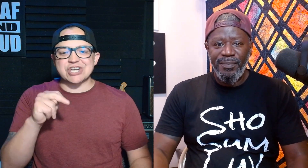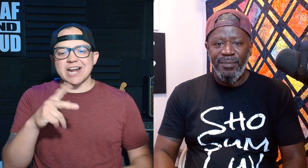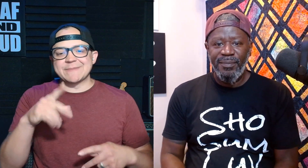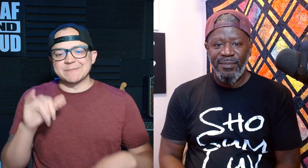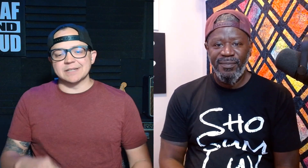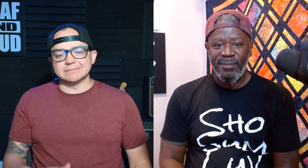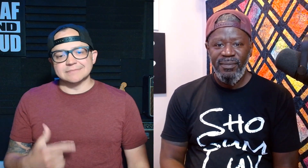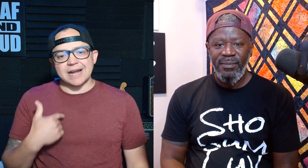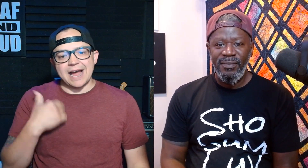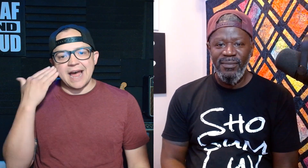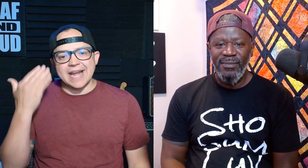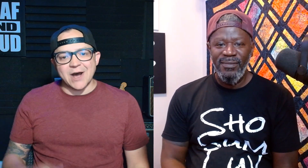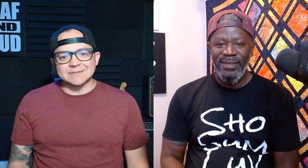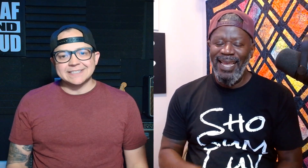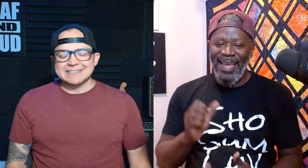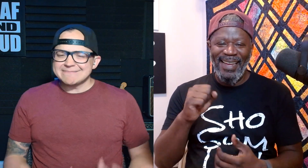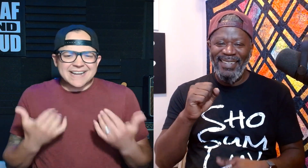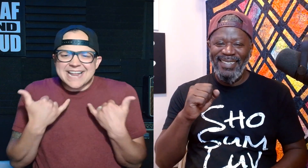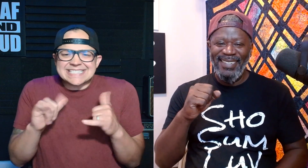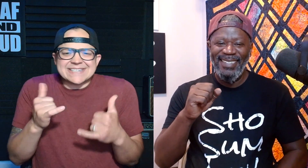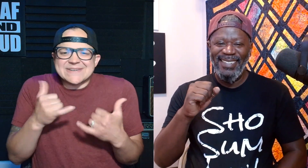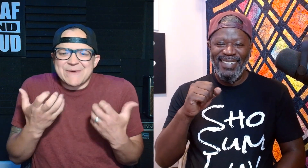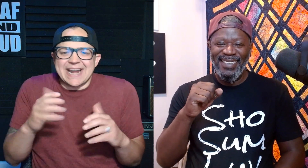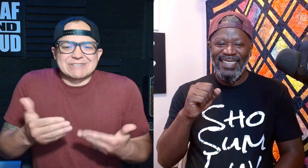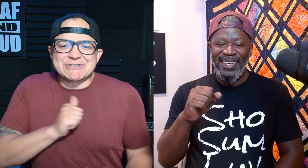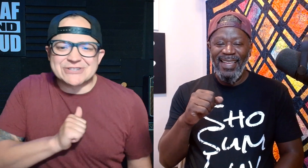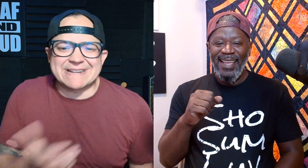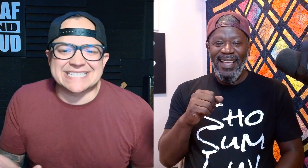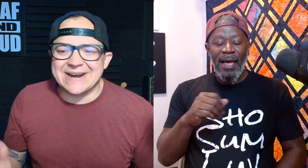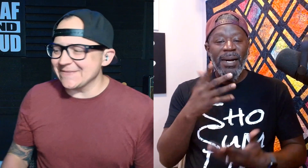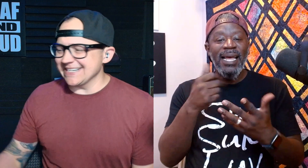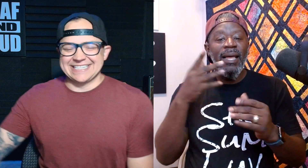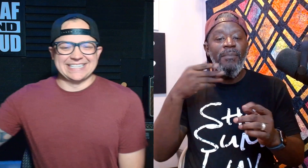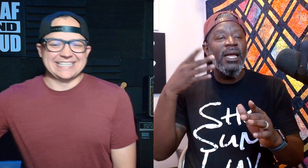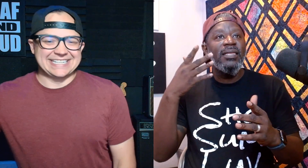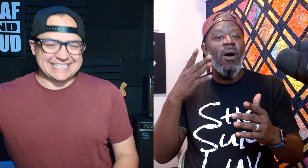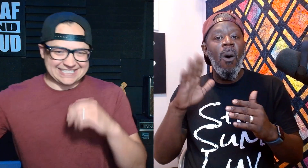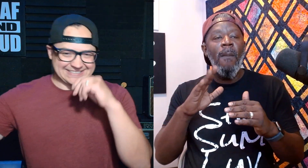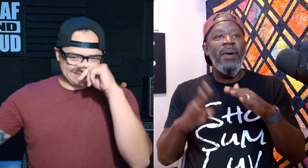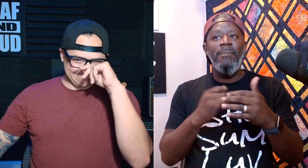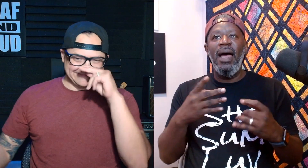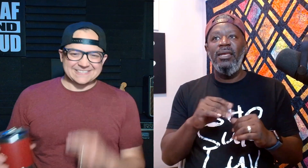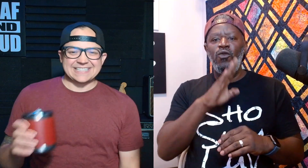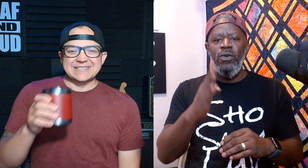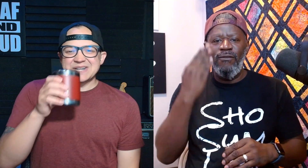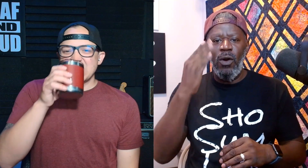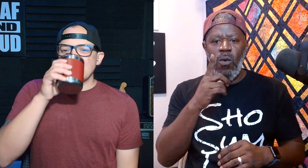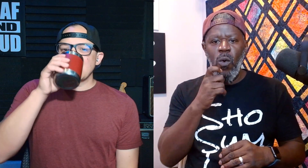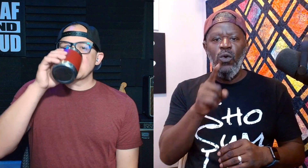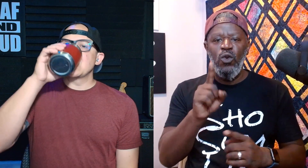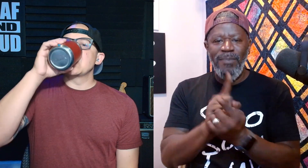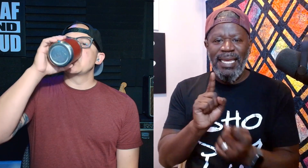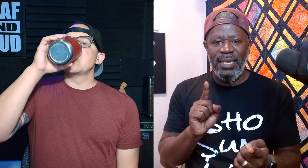name's Sean, and people are like, I know. Yeah. I still want to introduce myself. Because the whole bottom line is you never